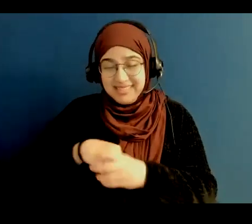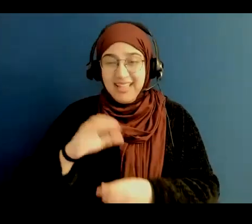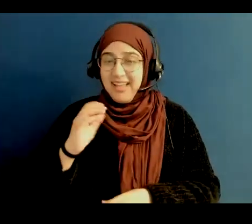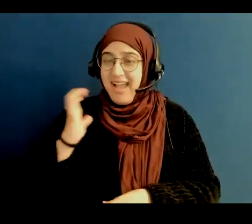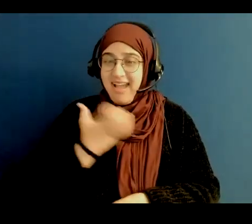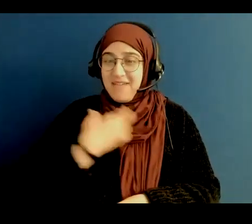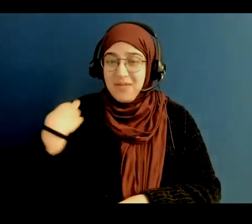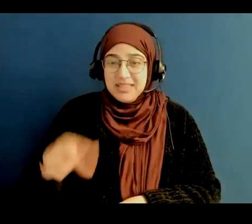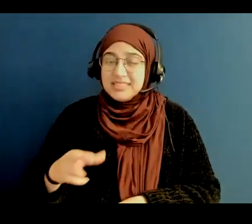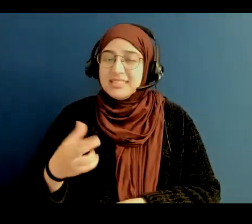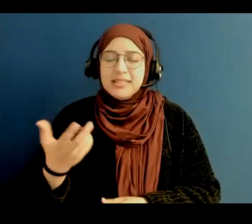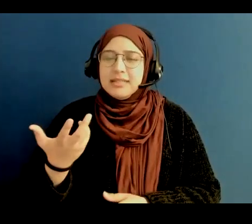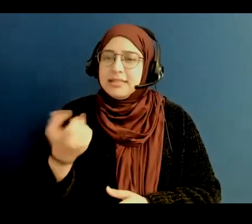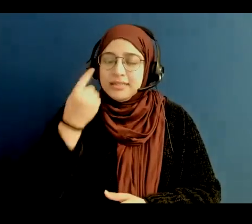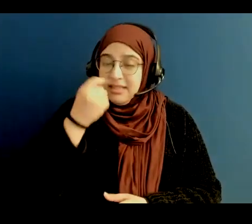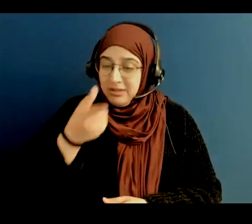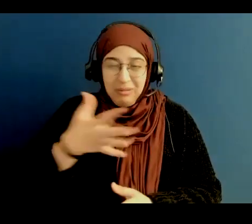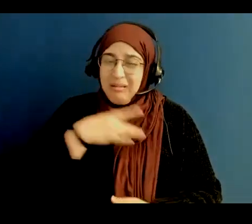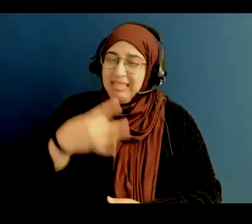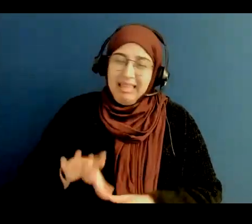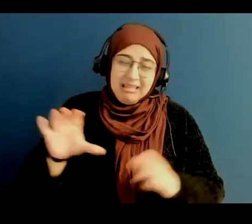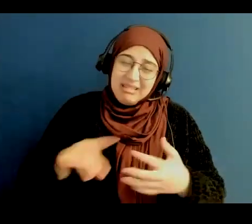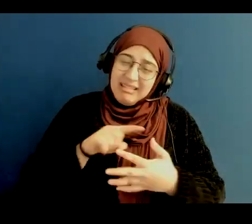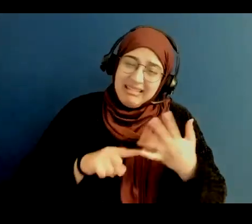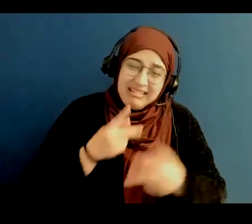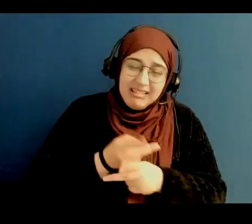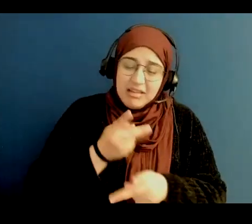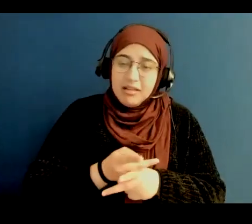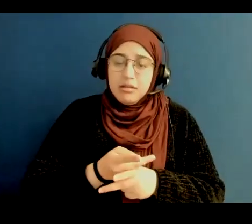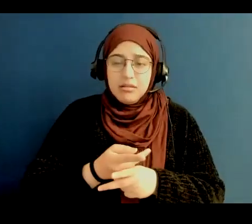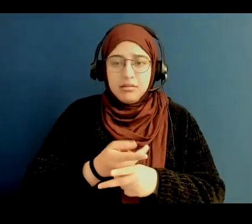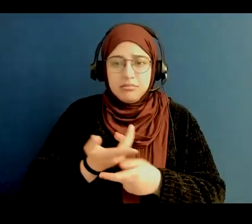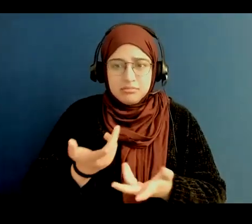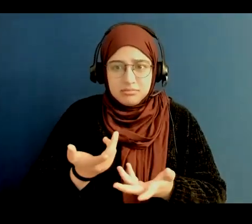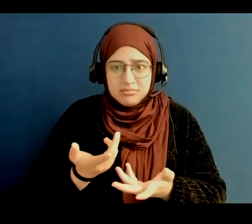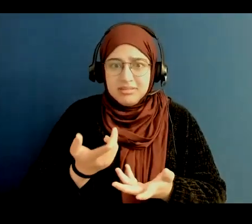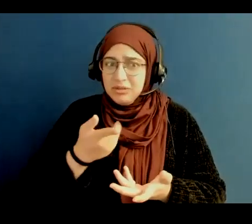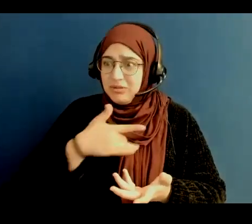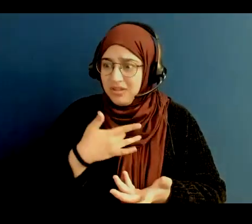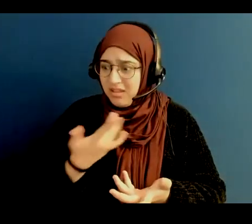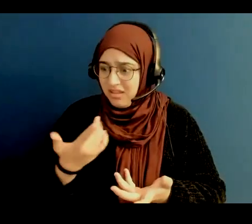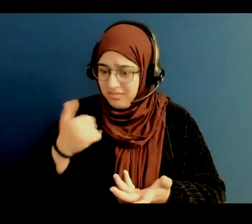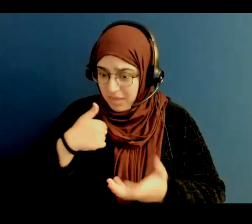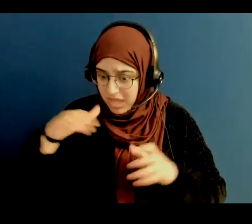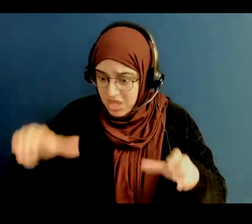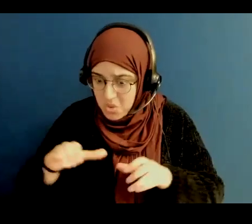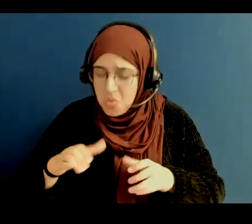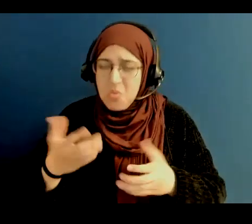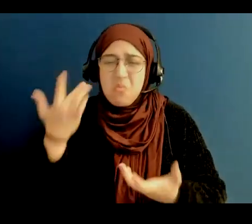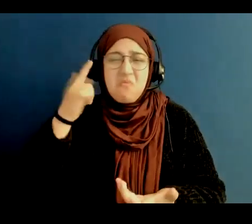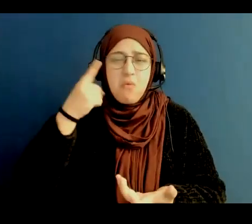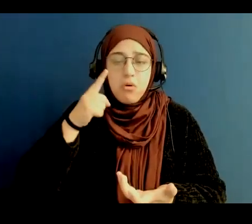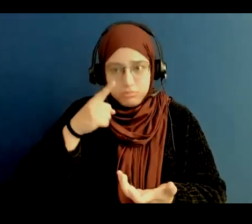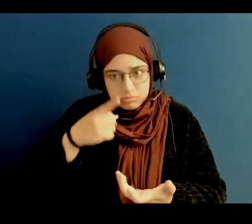things, just by doing it, which benefits you and nobody else, you get good deeds for these things as well. So soul,